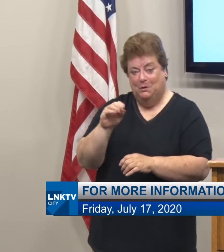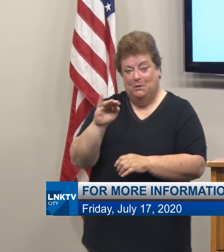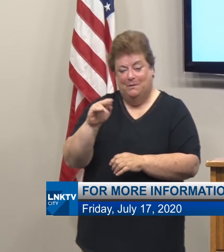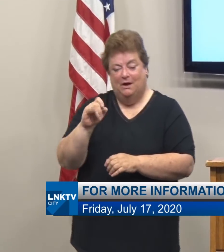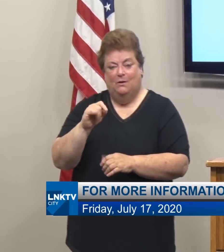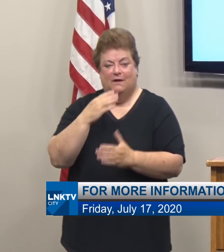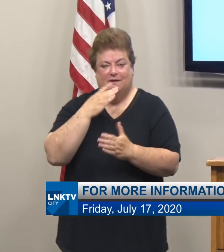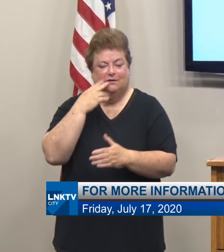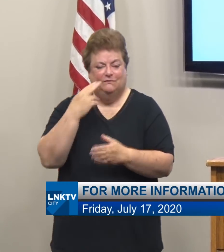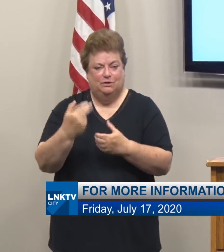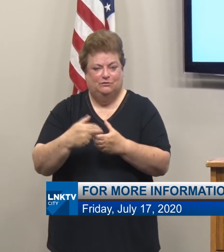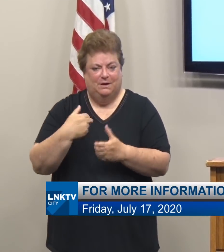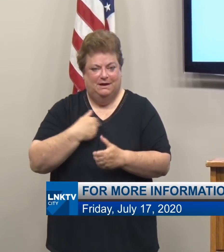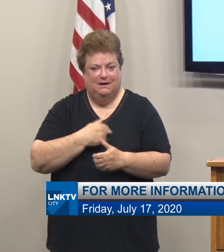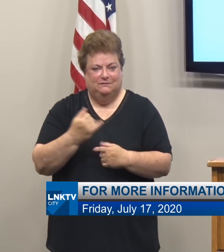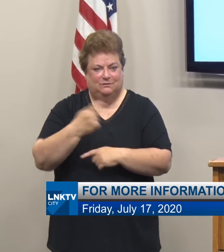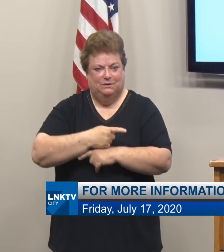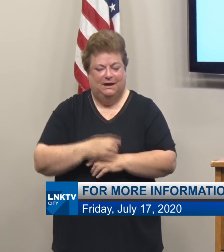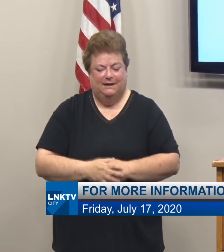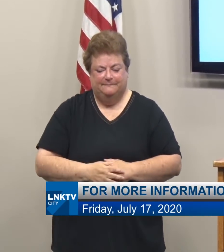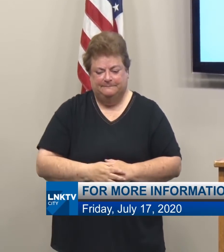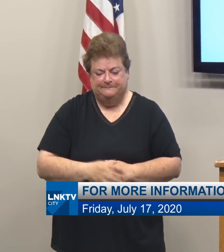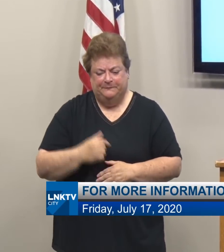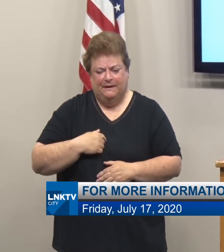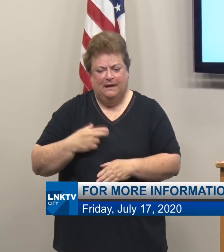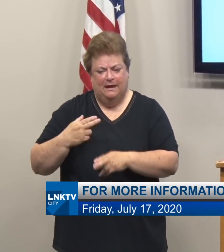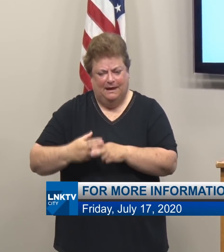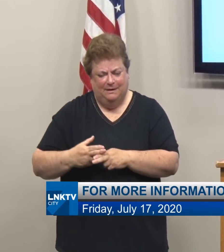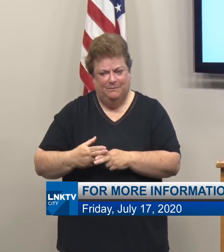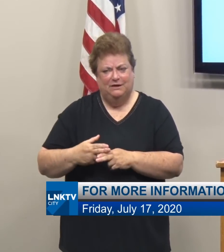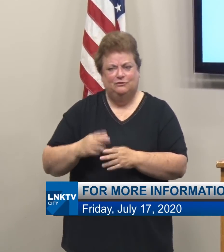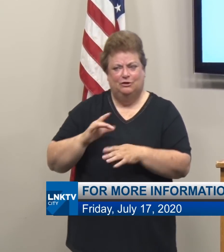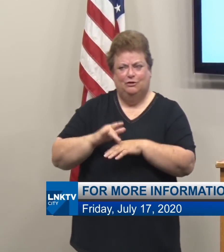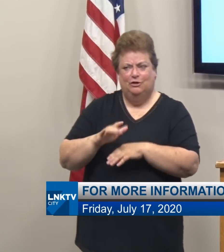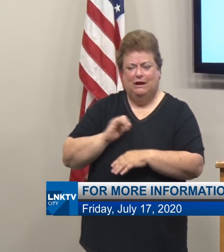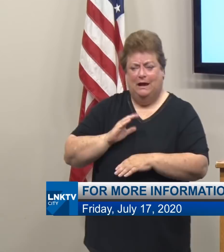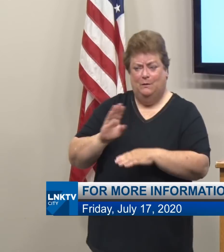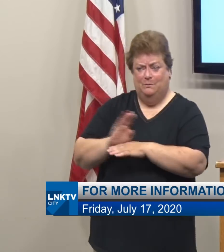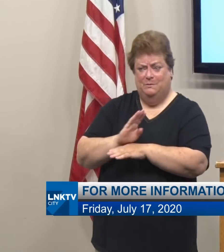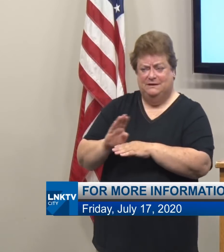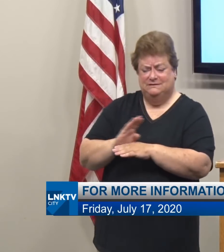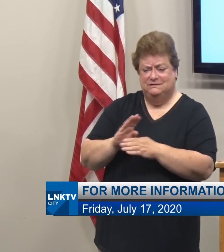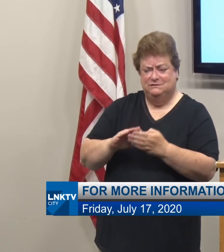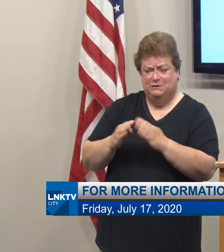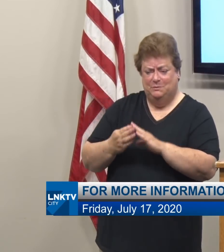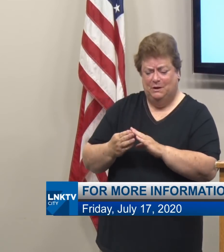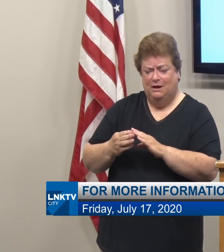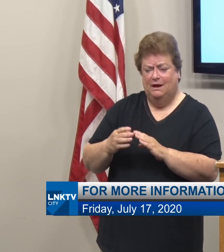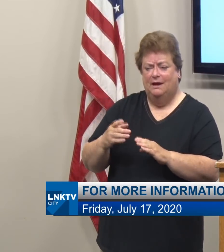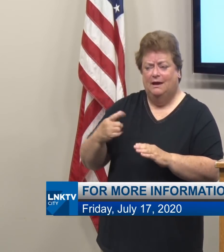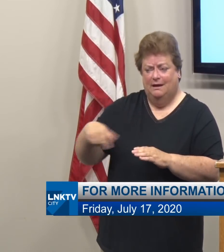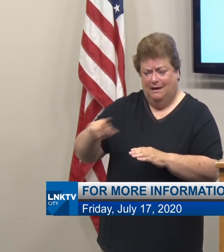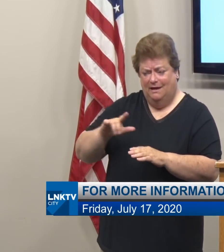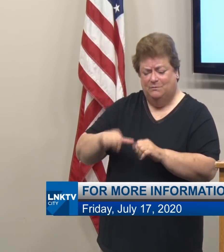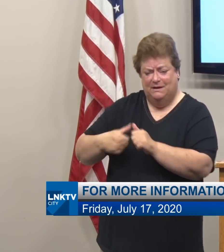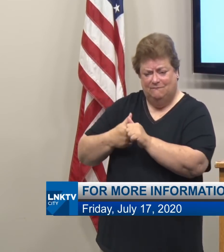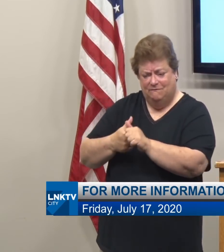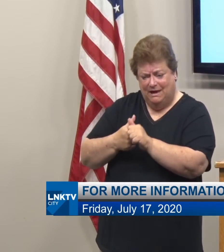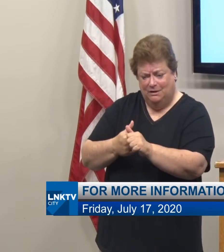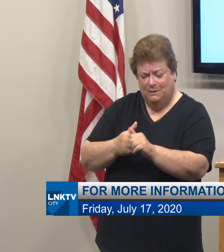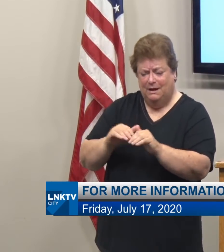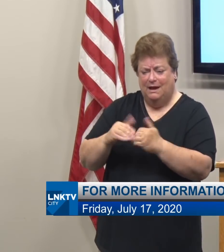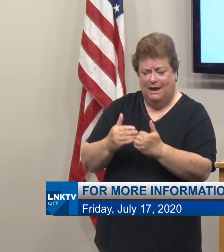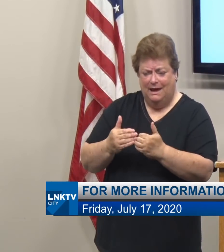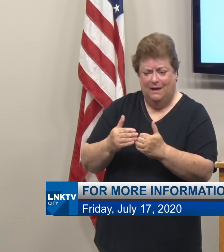and for joining today. And as I mentioned earlier, our business community has been carefully following the impacts of